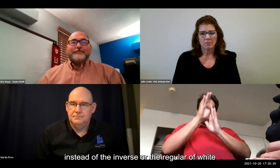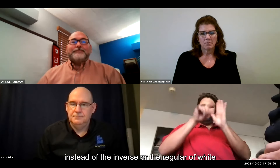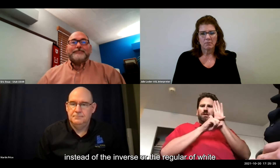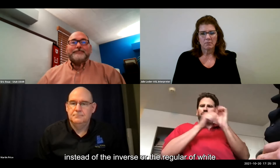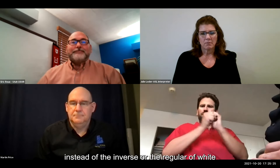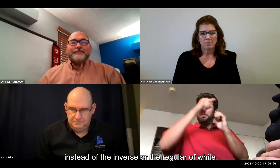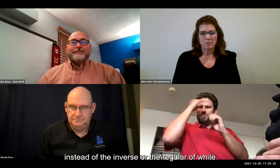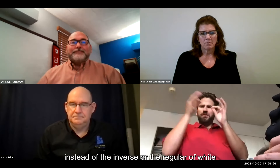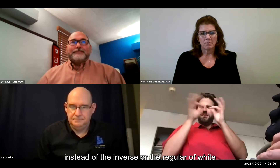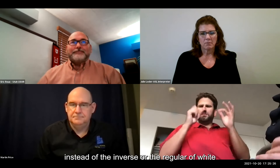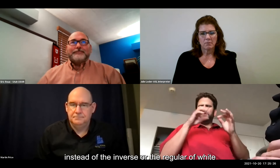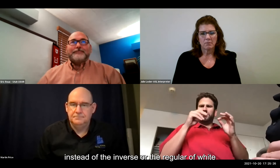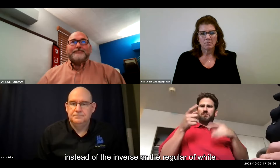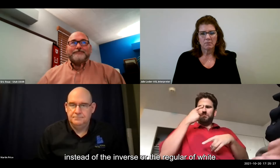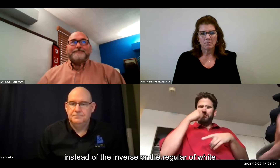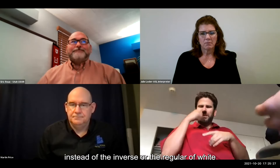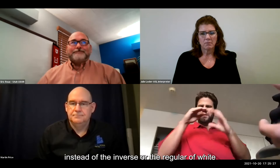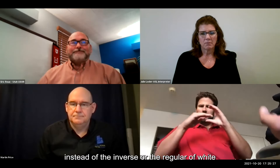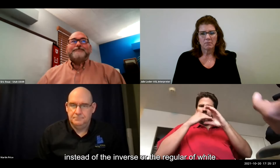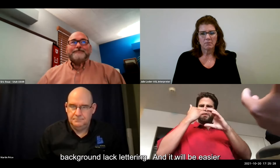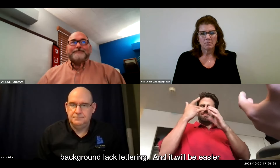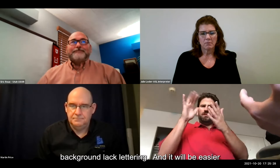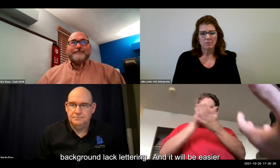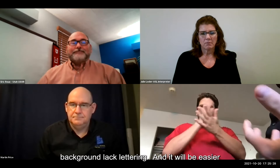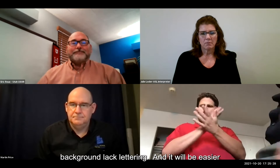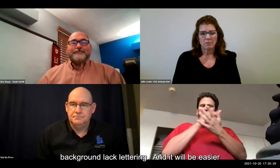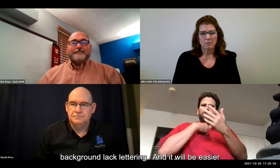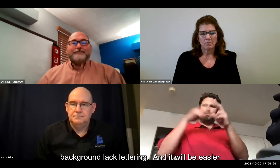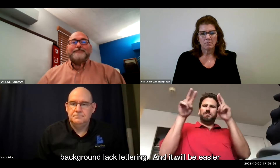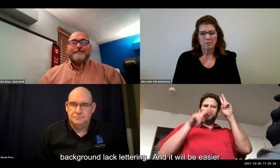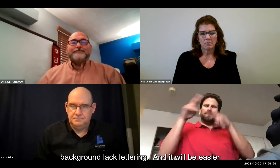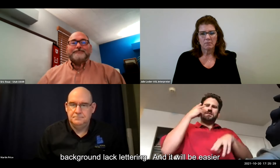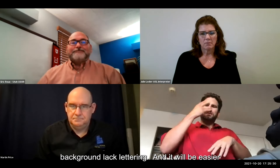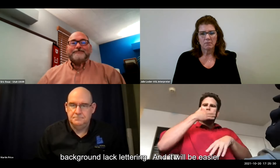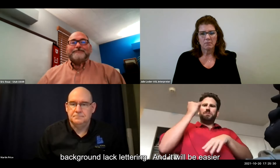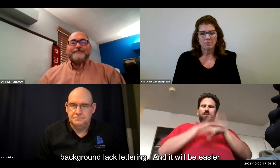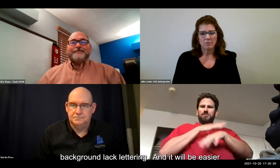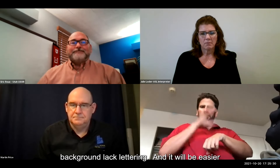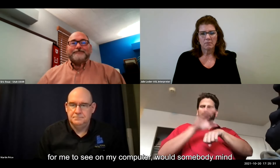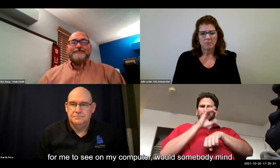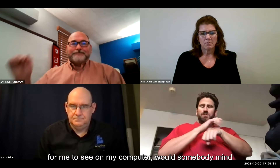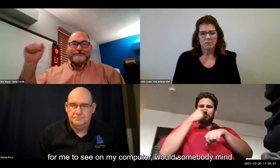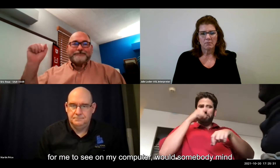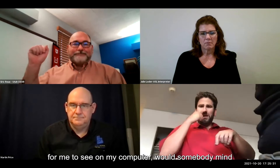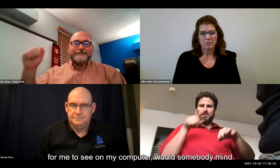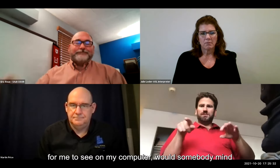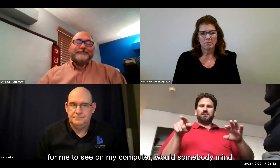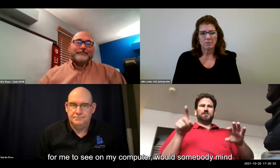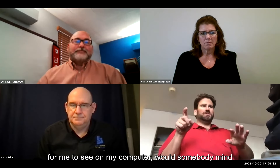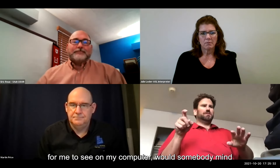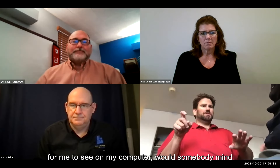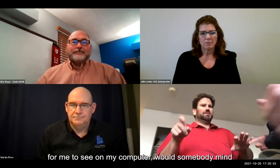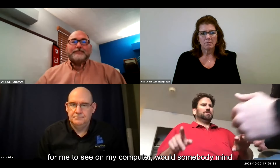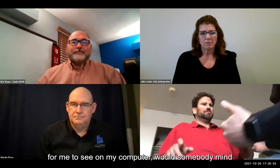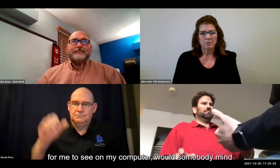wording instead of the inverse or the regular of white background, black lettering. And it will just be easier for me to see on